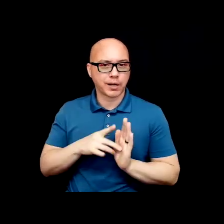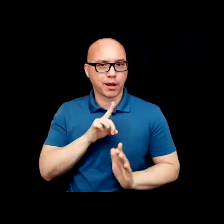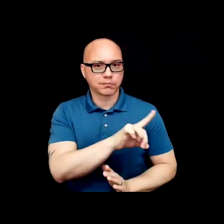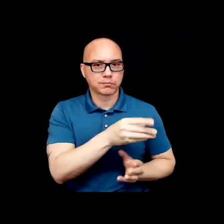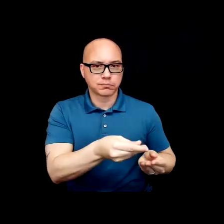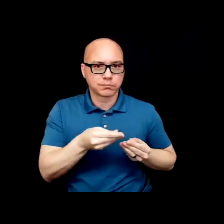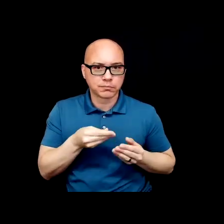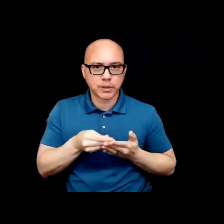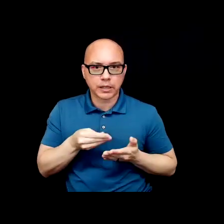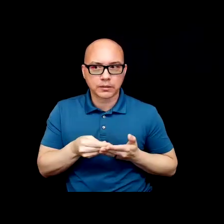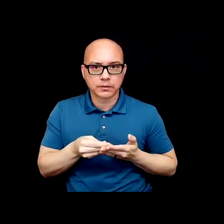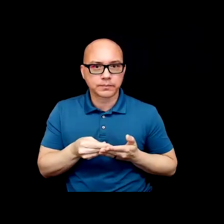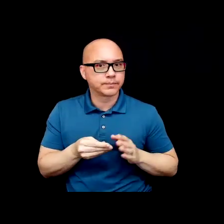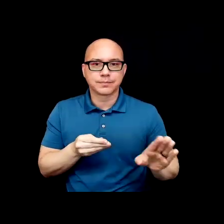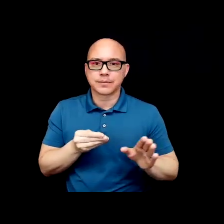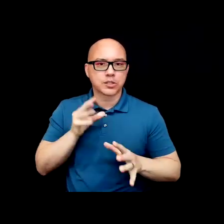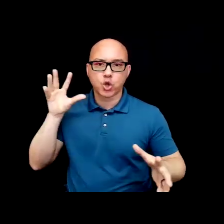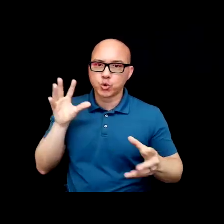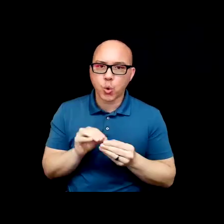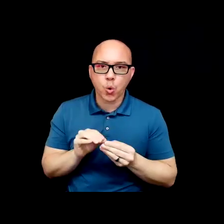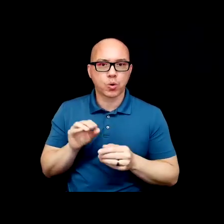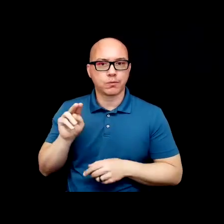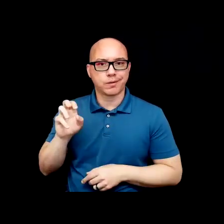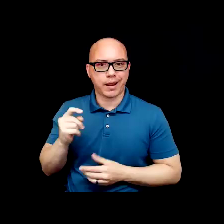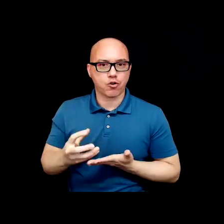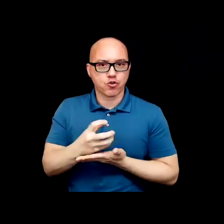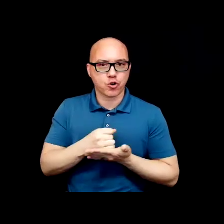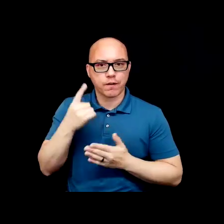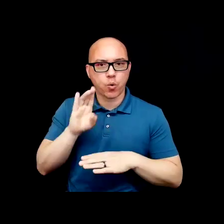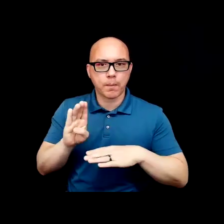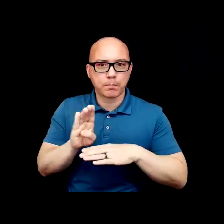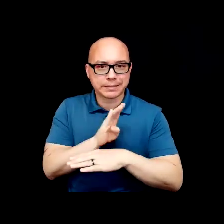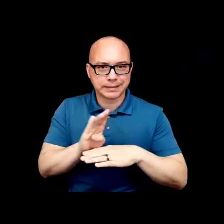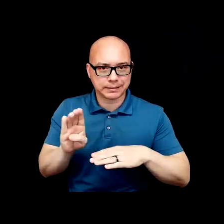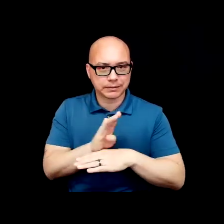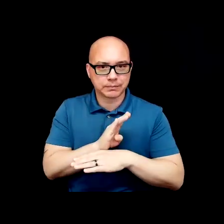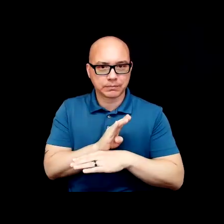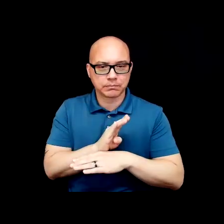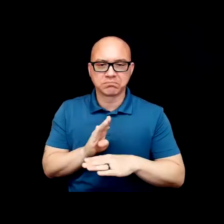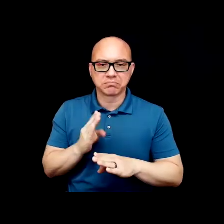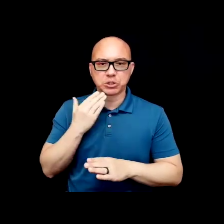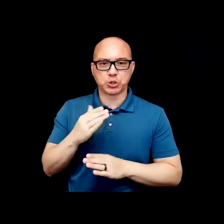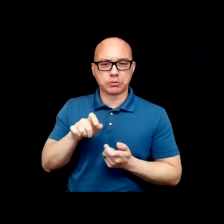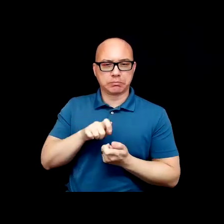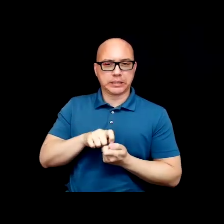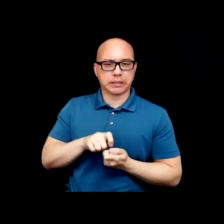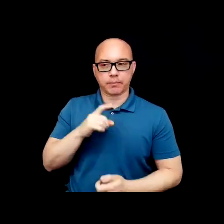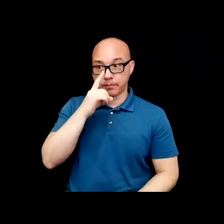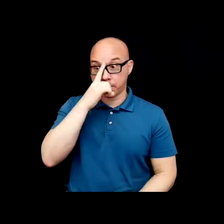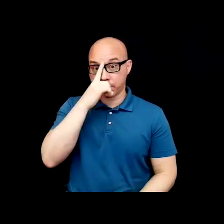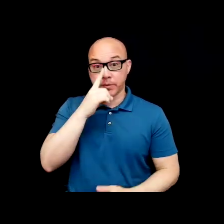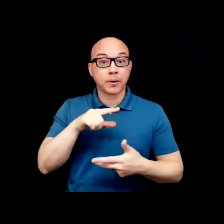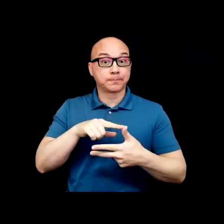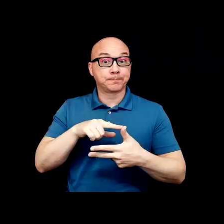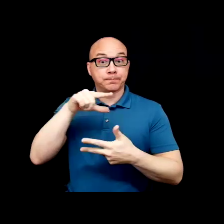from self-employment as the person's earnings. Really helpful detail to know. So moving down the list of